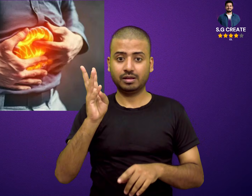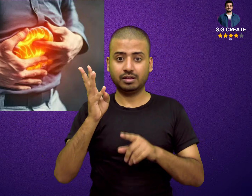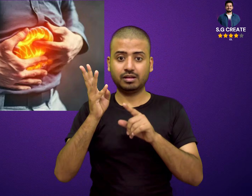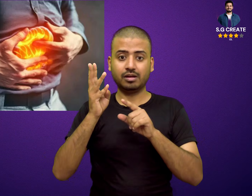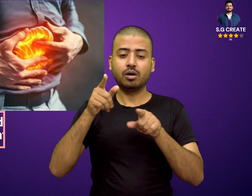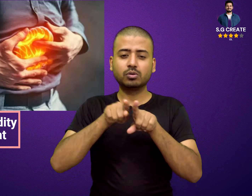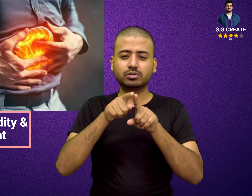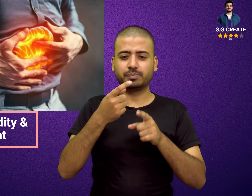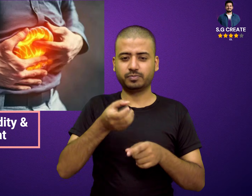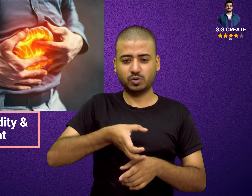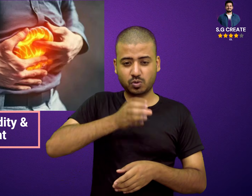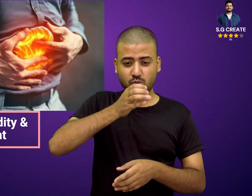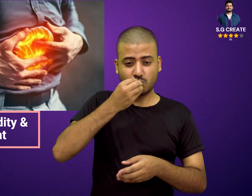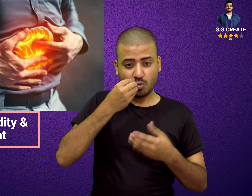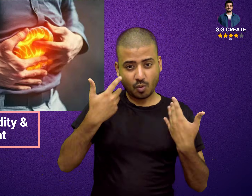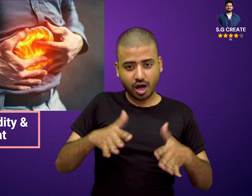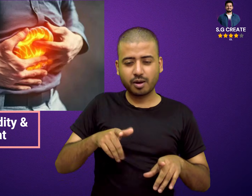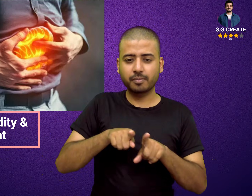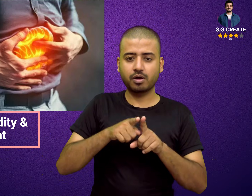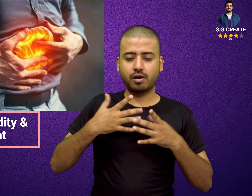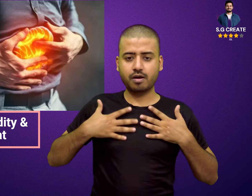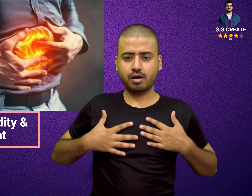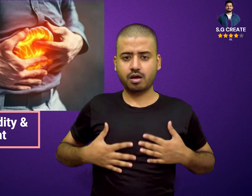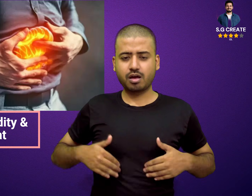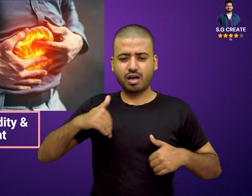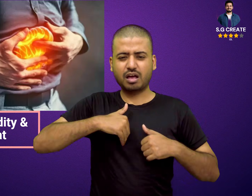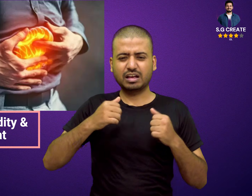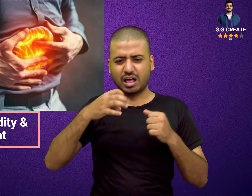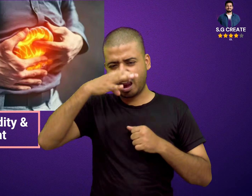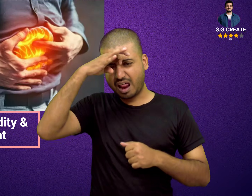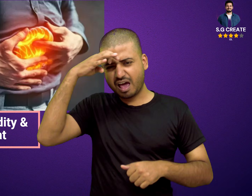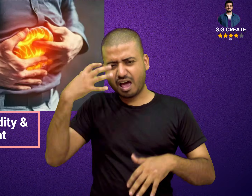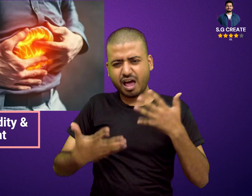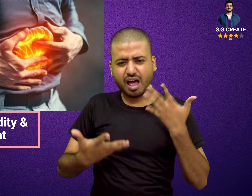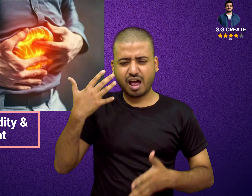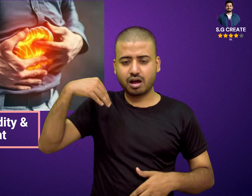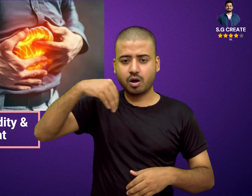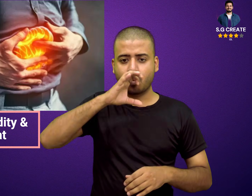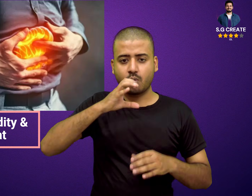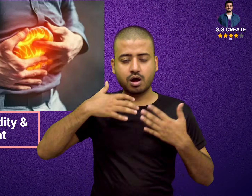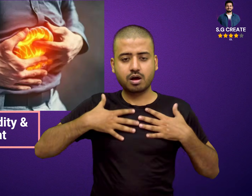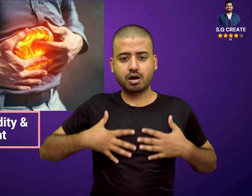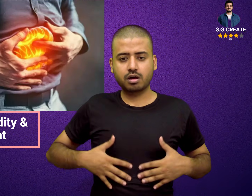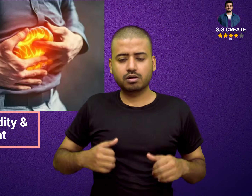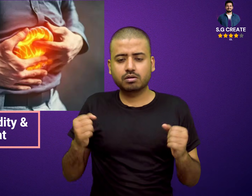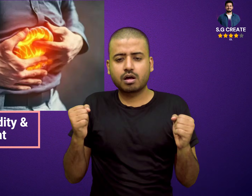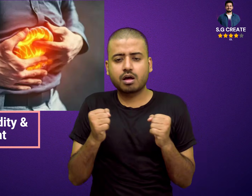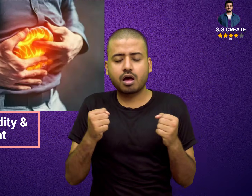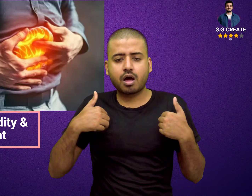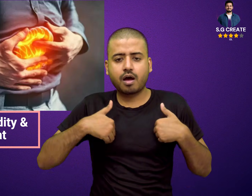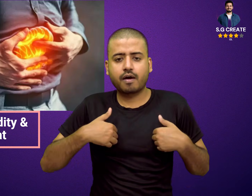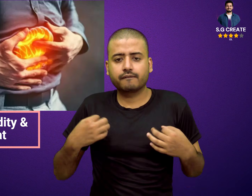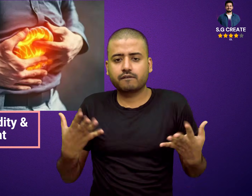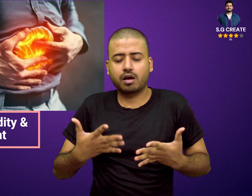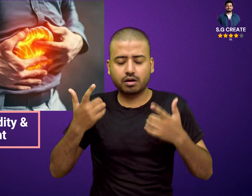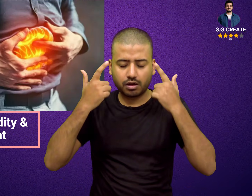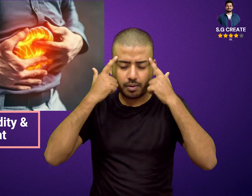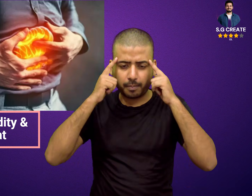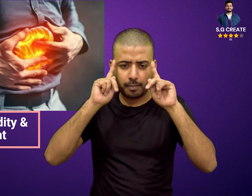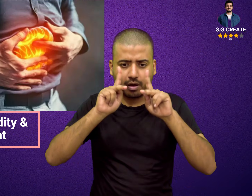warn against drinking raw liquid extracted straight from a cut banana trunk in the wild. A laboratory analysis highlighted in a ResearchGate